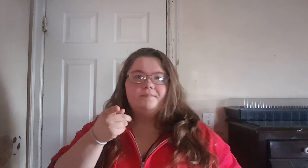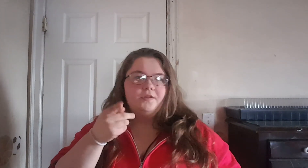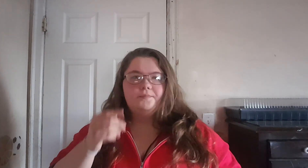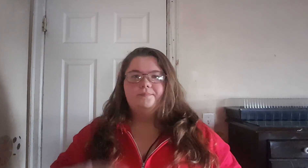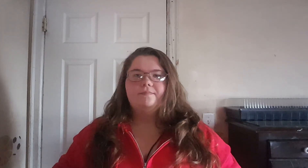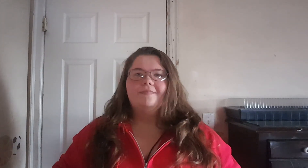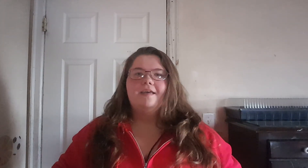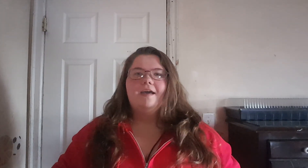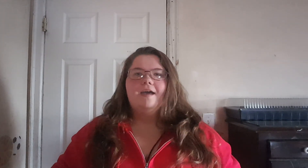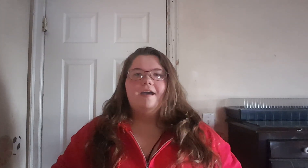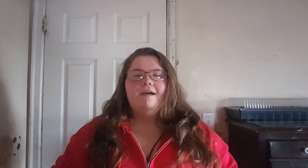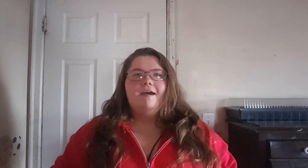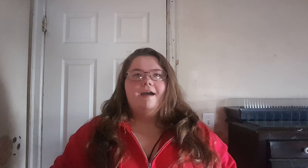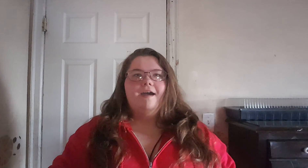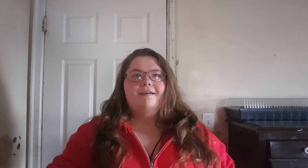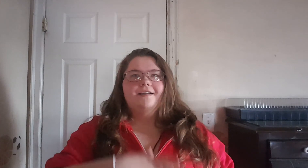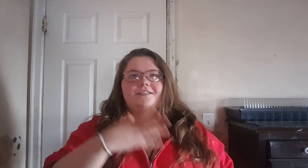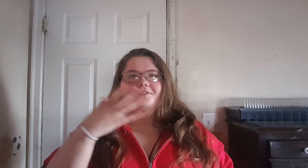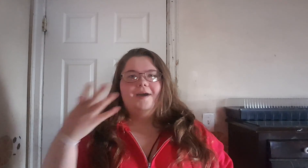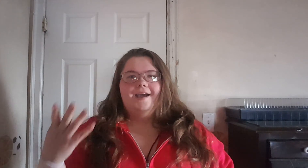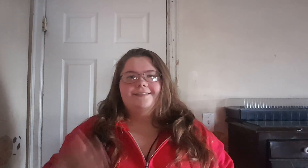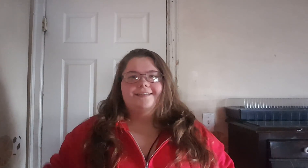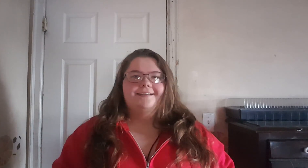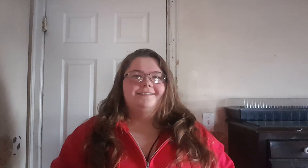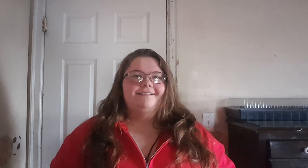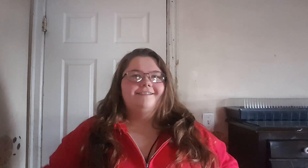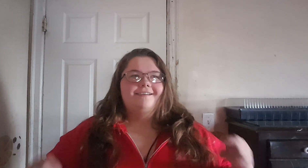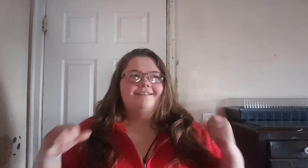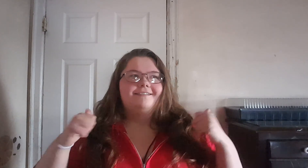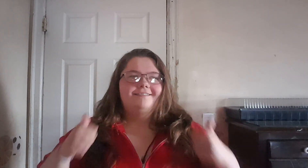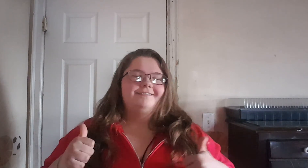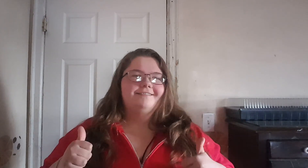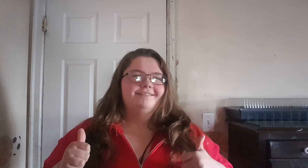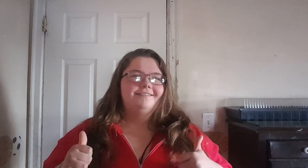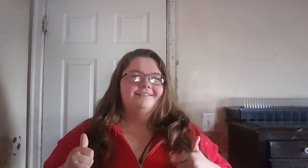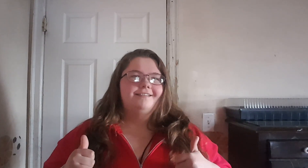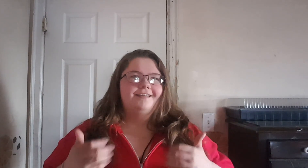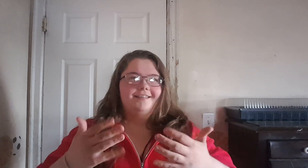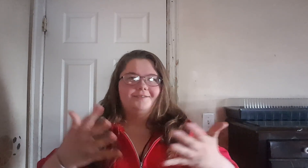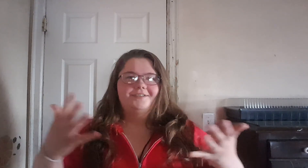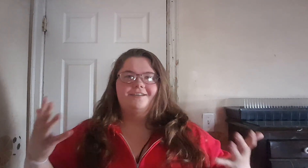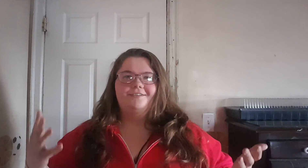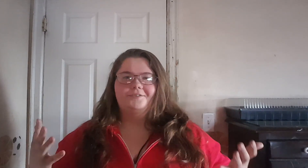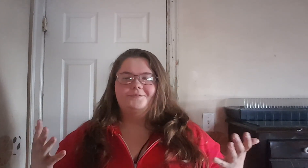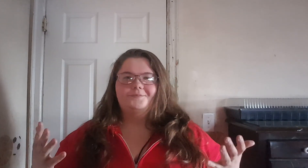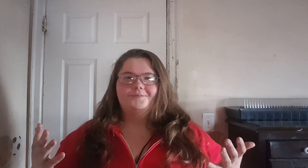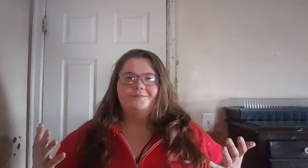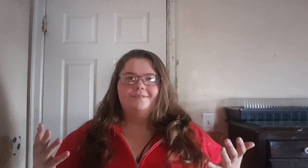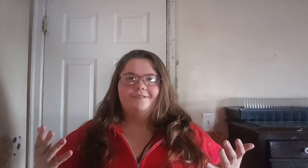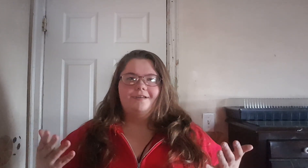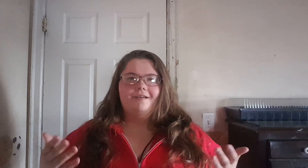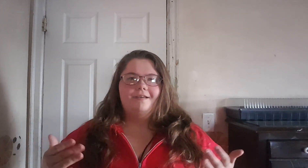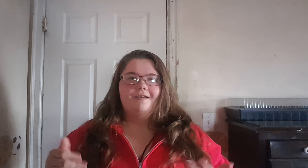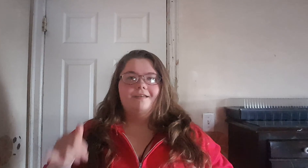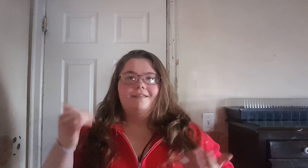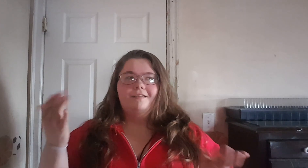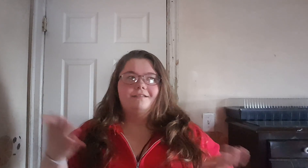you and that's you asking and then they would tell you and then